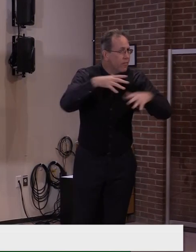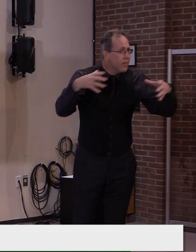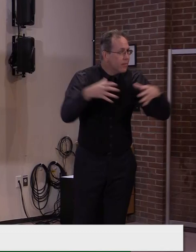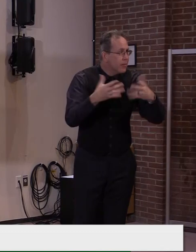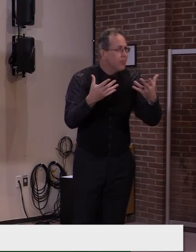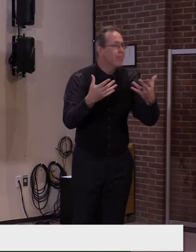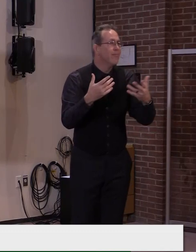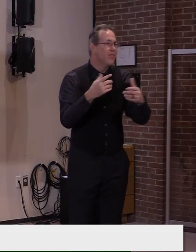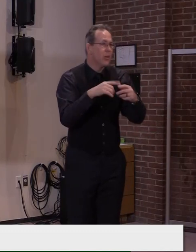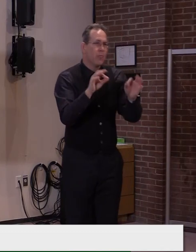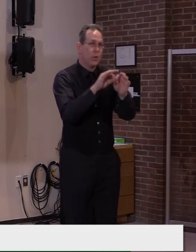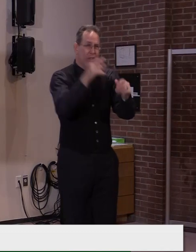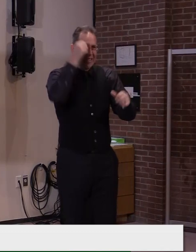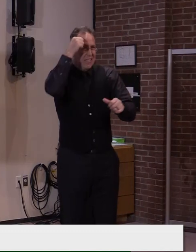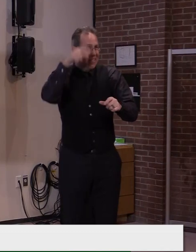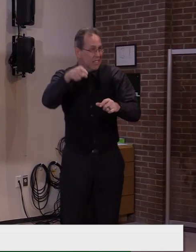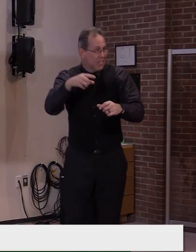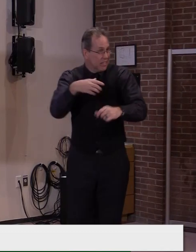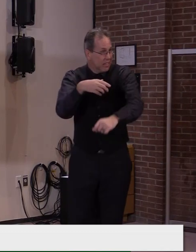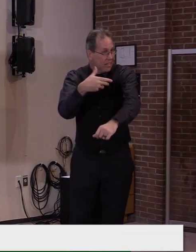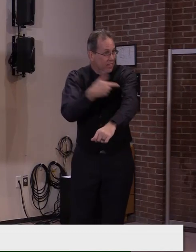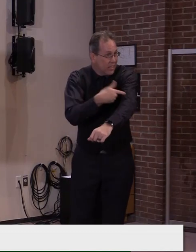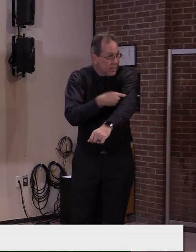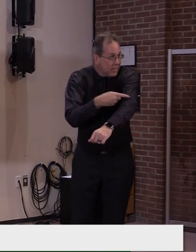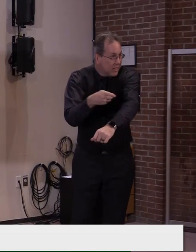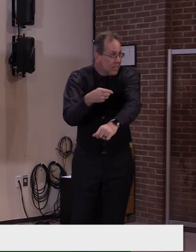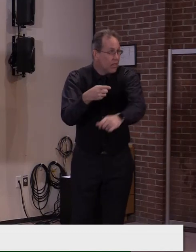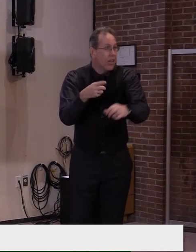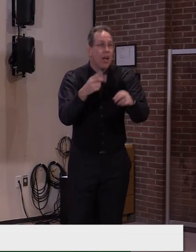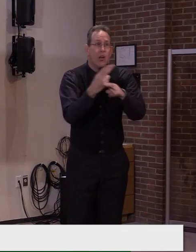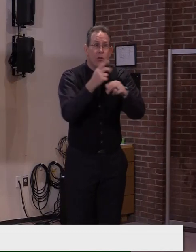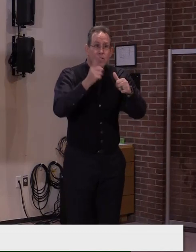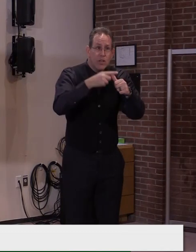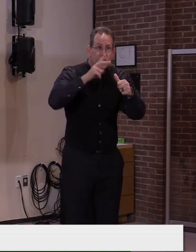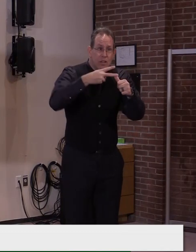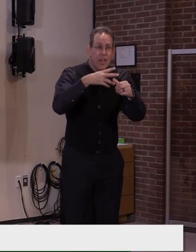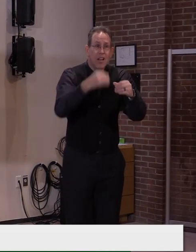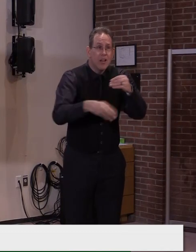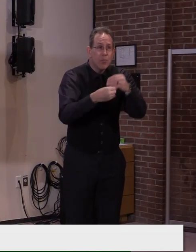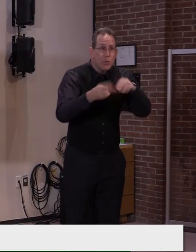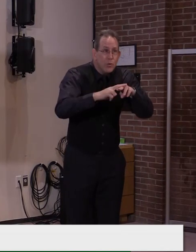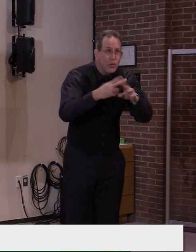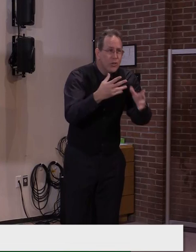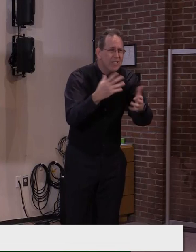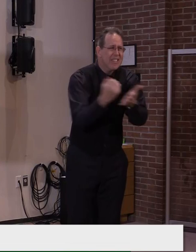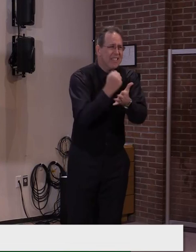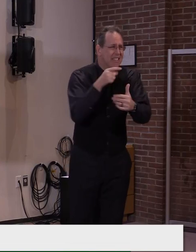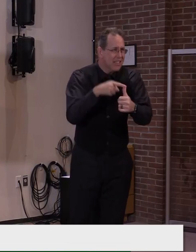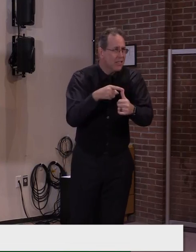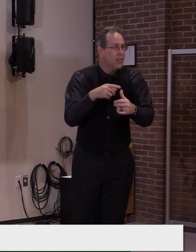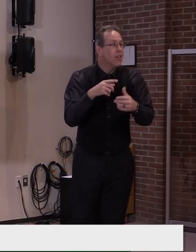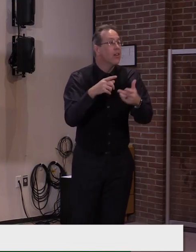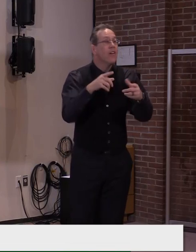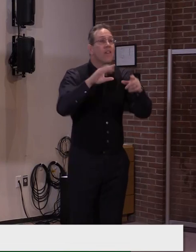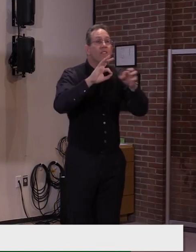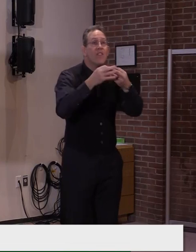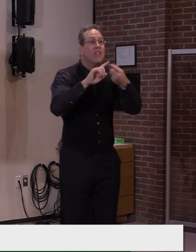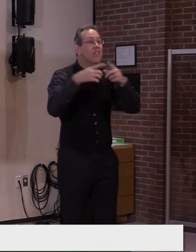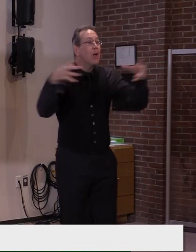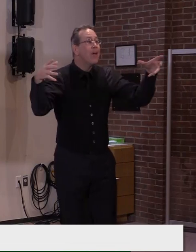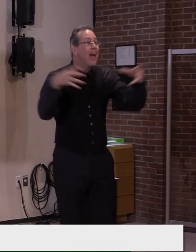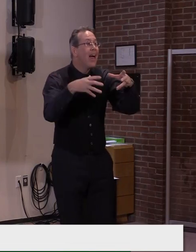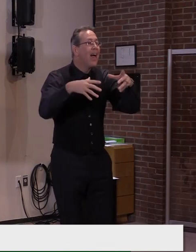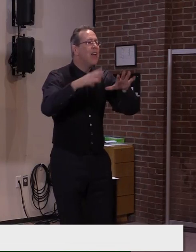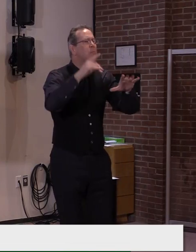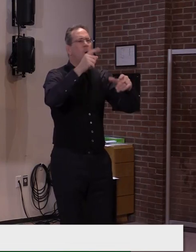Number two, test. Before you gather with other households, plan ahead to get tested first. I'll come back to that topic in just a